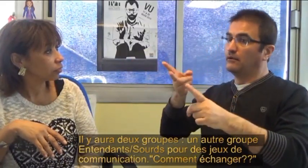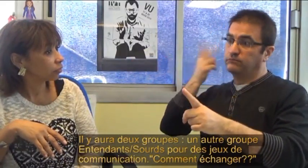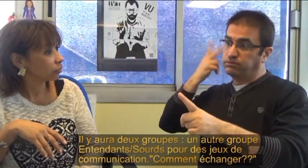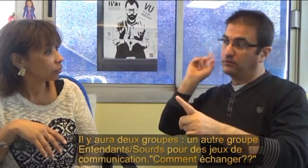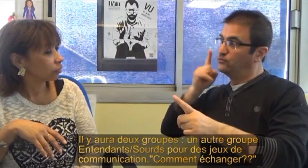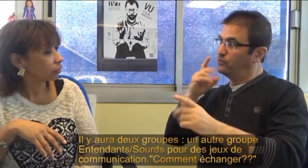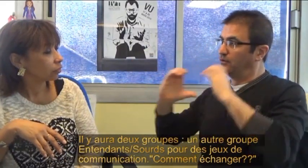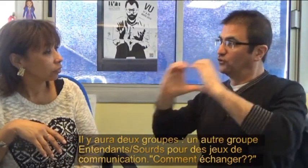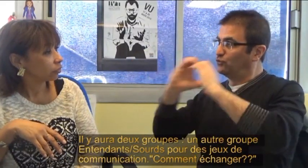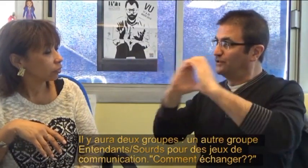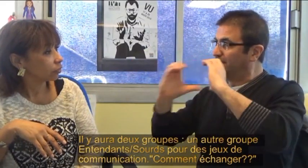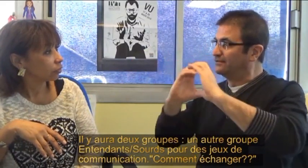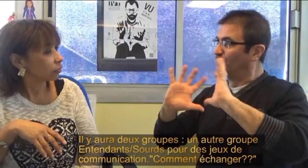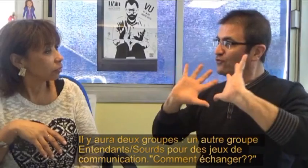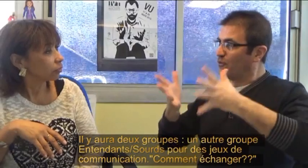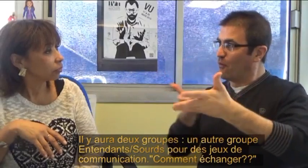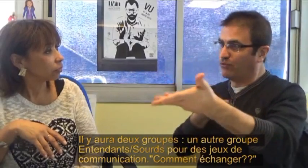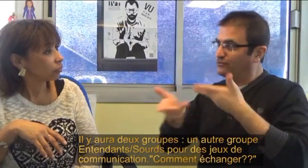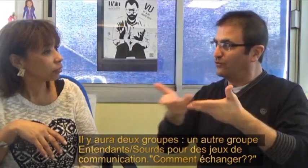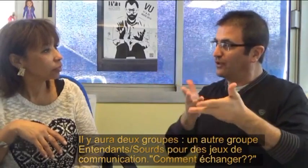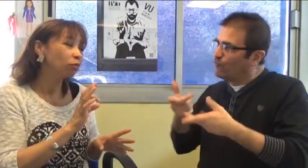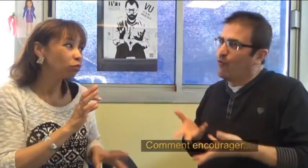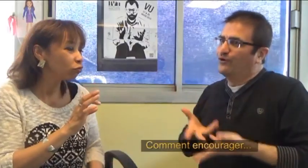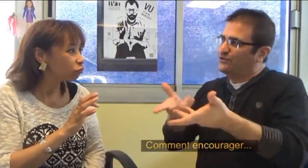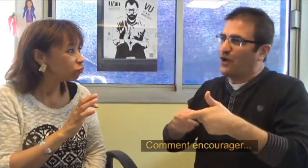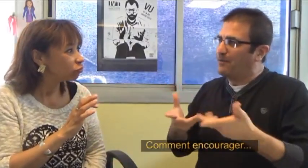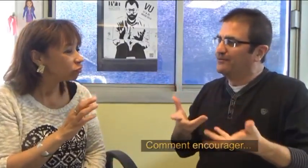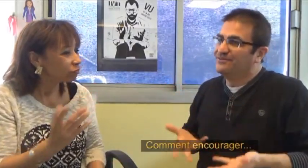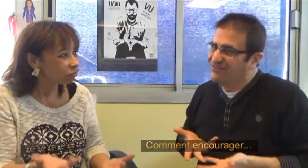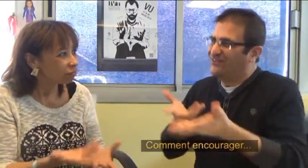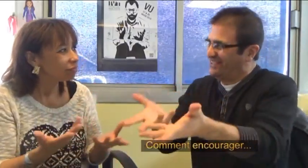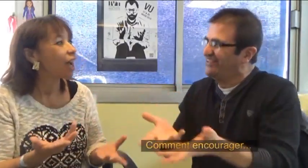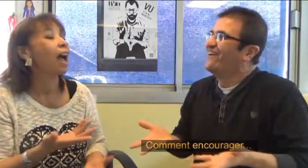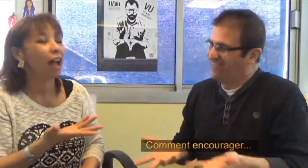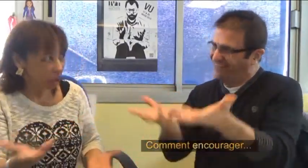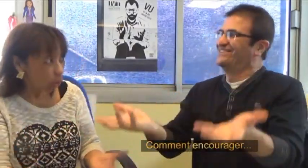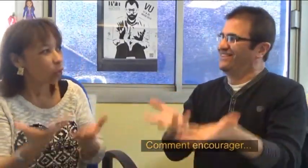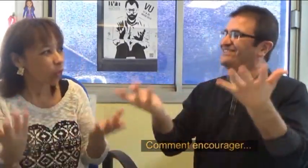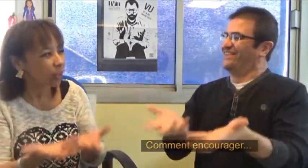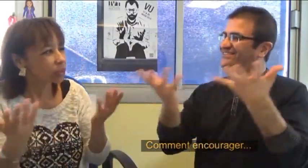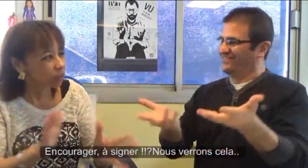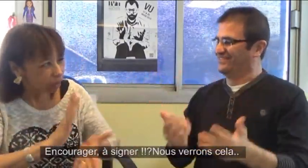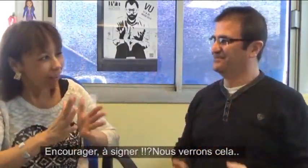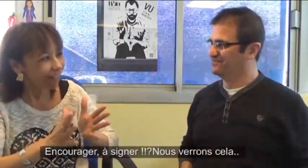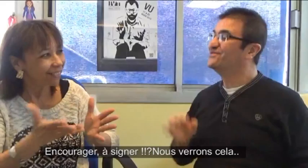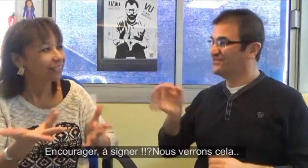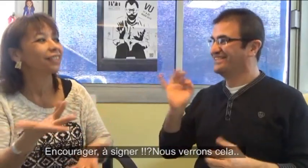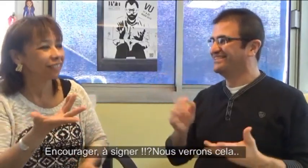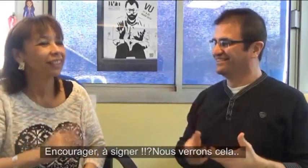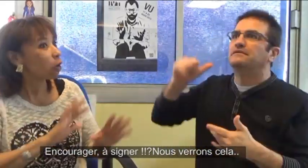But let me explain, you don't have to complain. Look at the bright side, open your